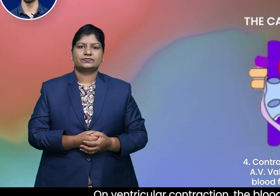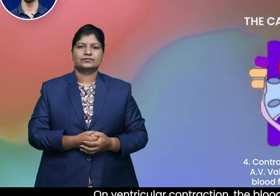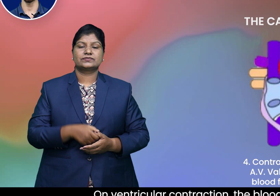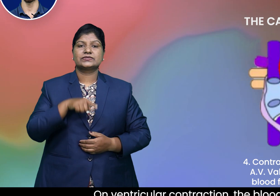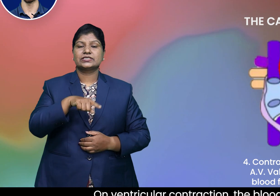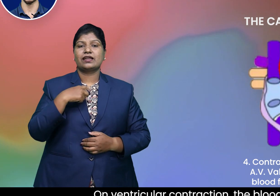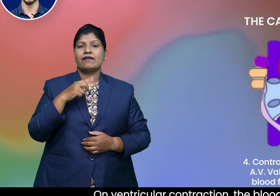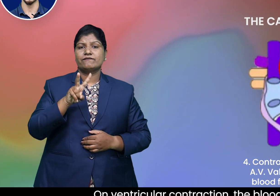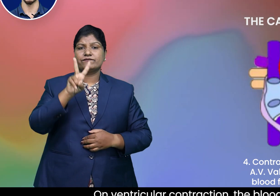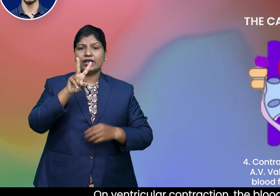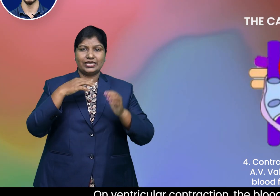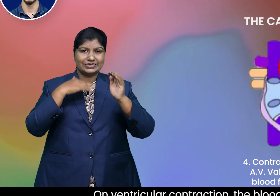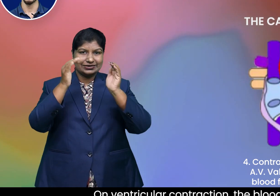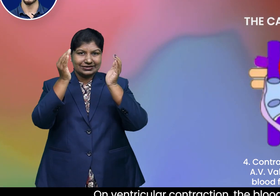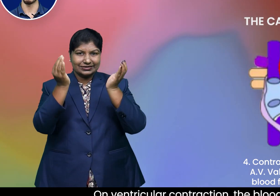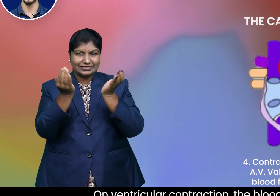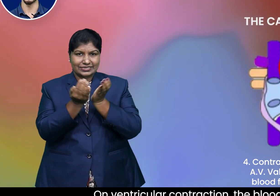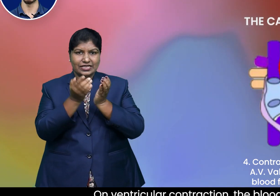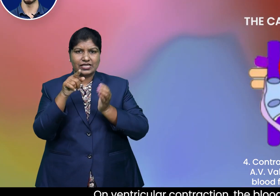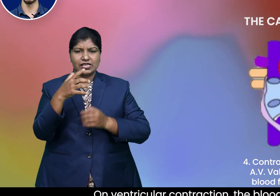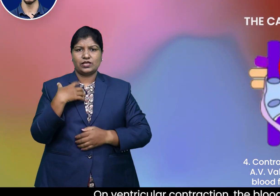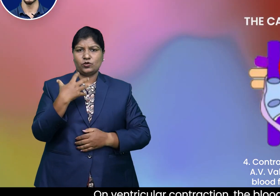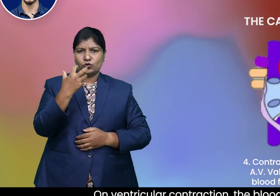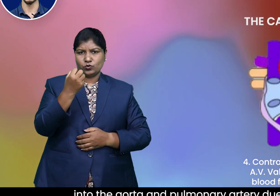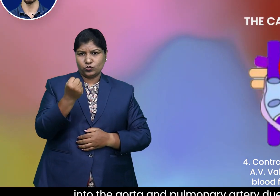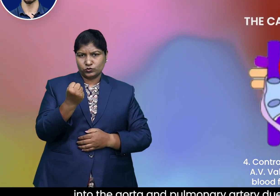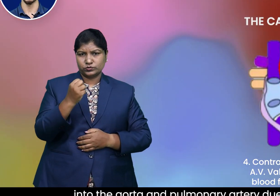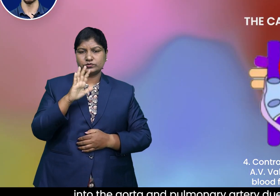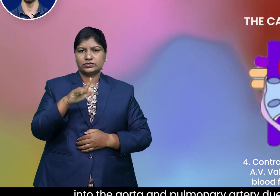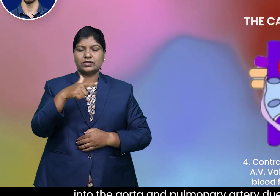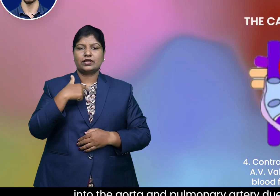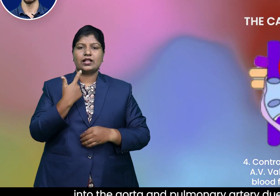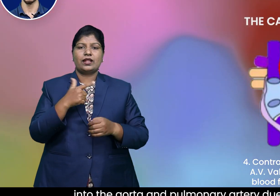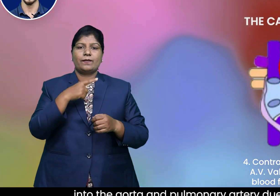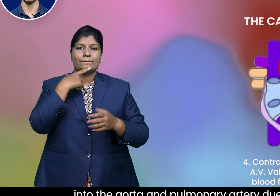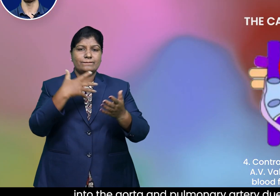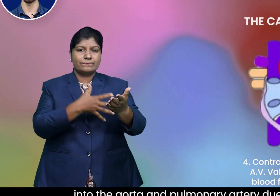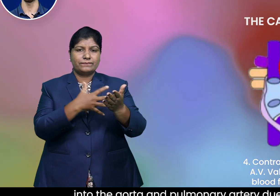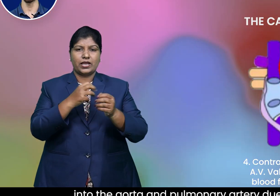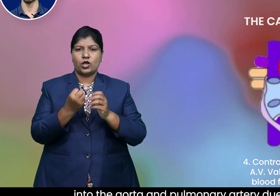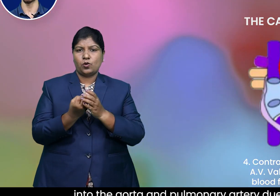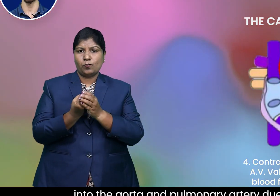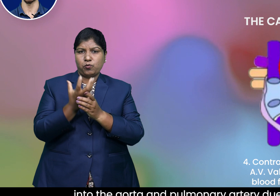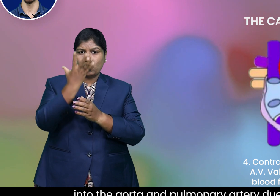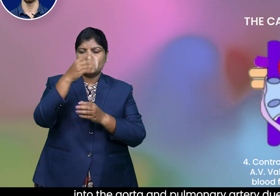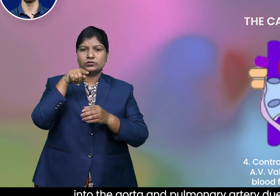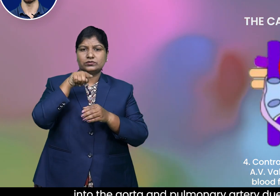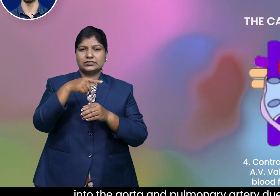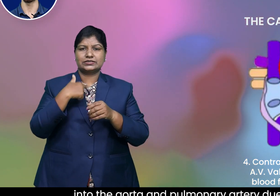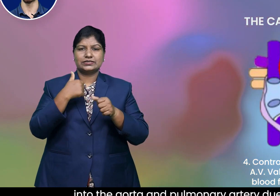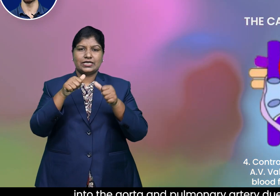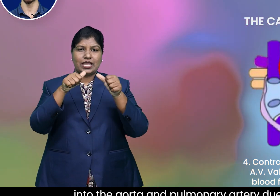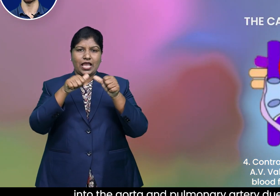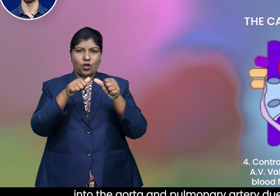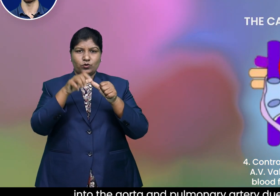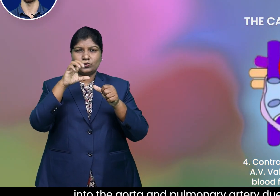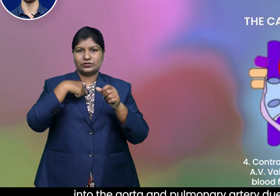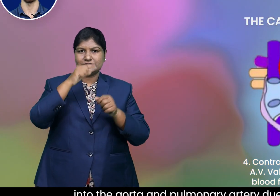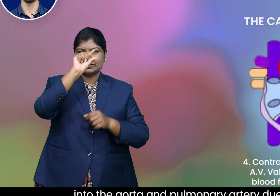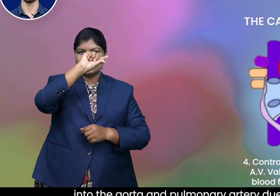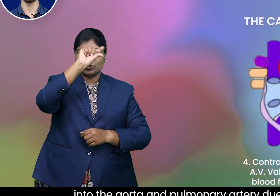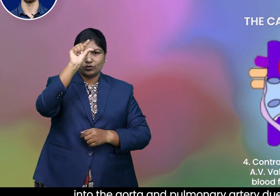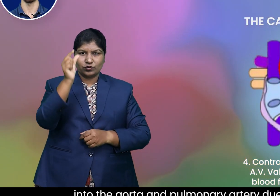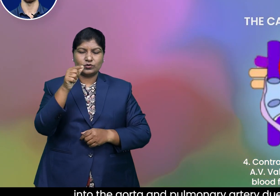On ventricular contraction, the blood moves into the aorta and pulmonary artery due to pressure.